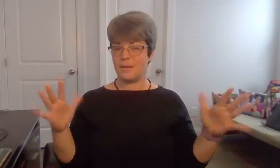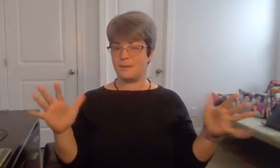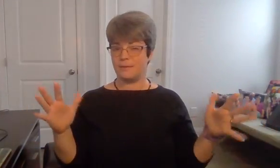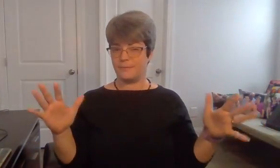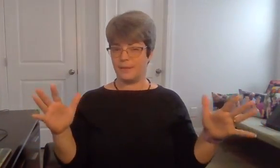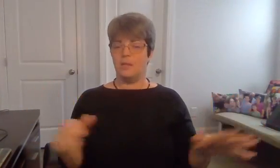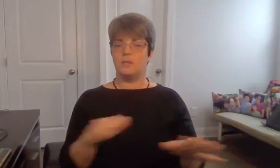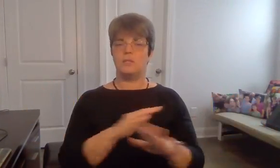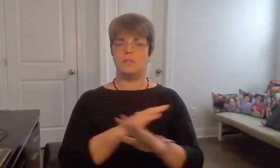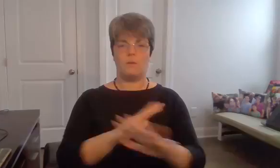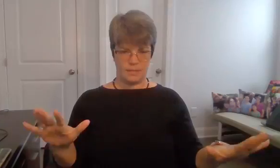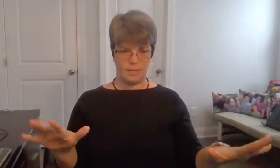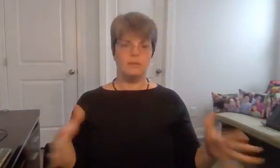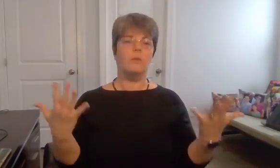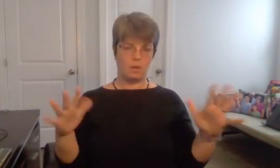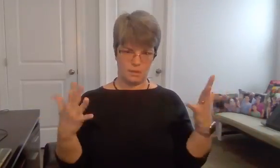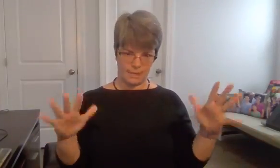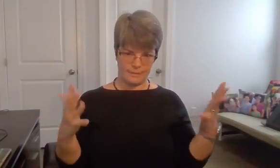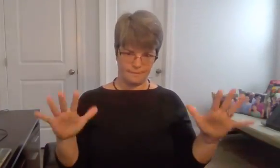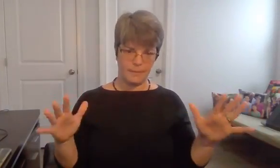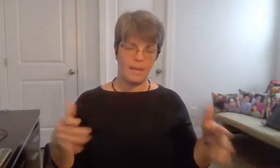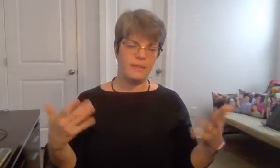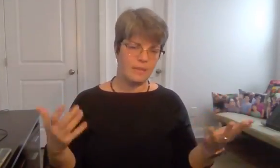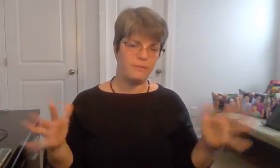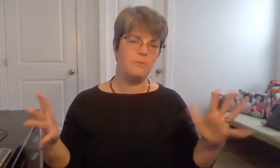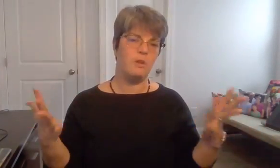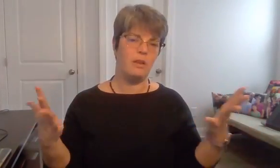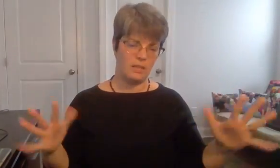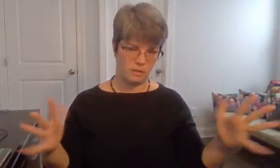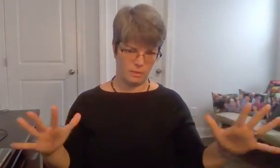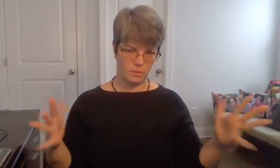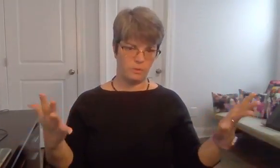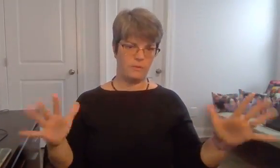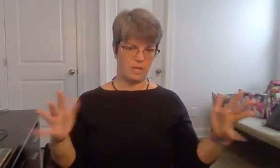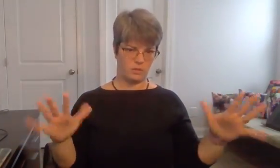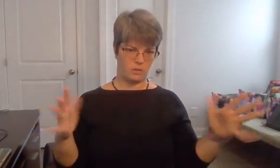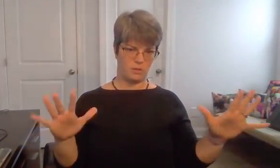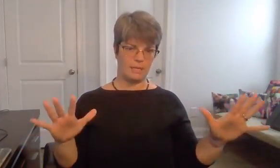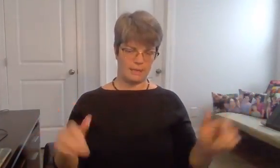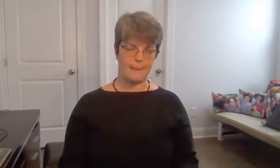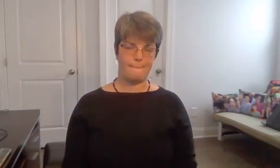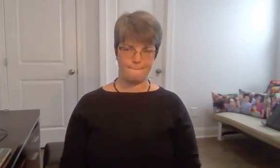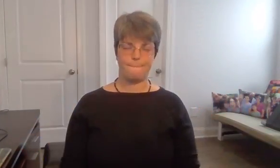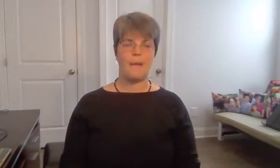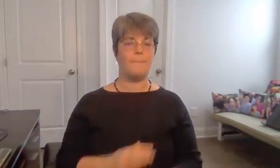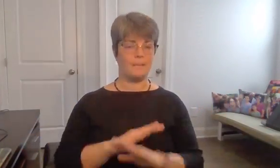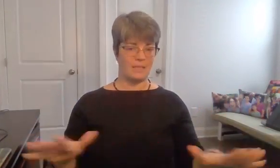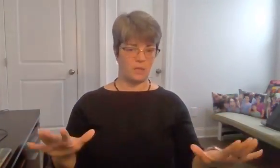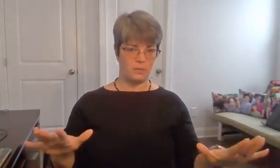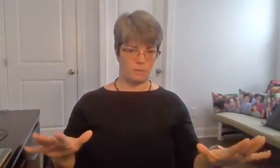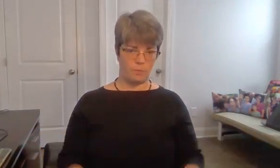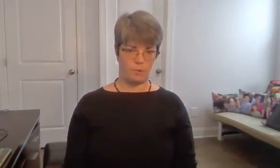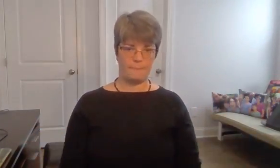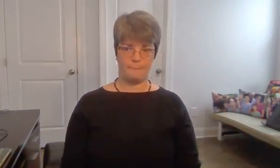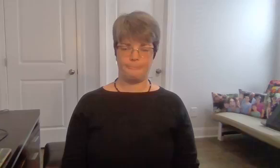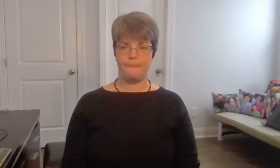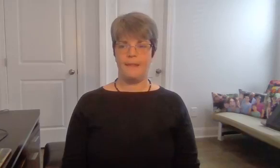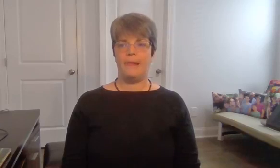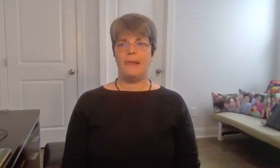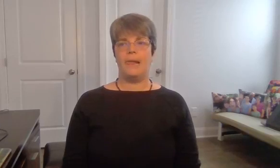here. So all done or all done. In the deaf community, they generally will do finished or all done like that. But that's also appropriate.